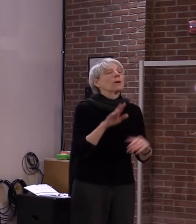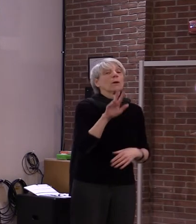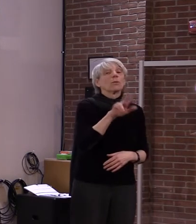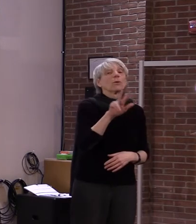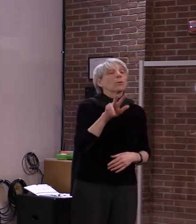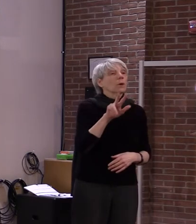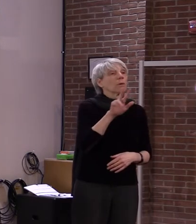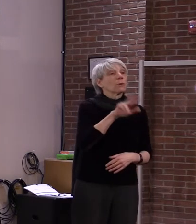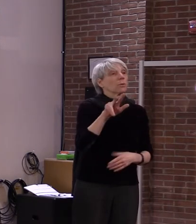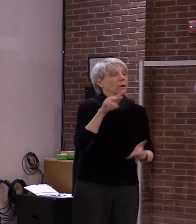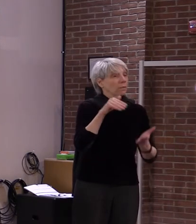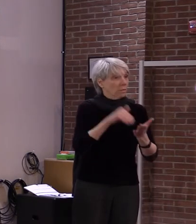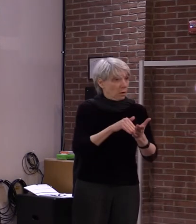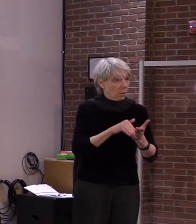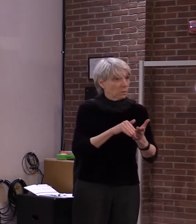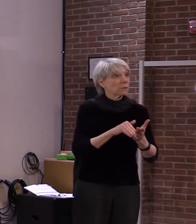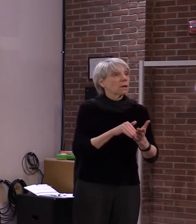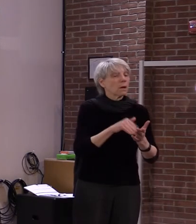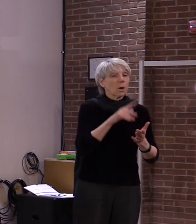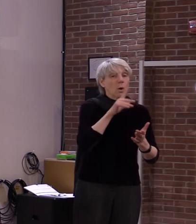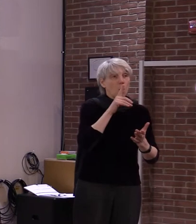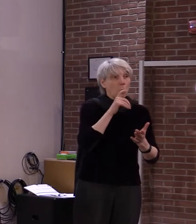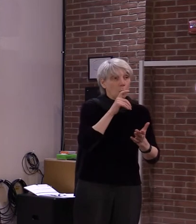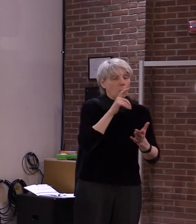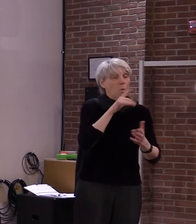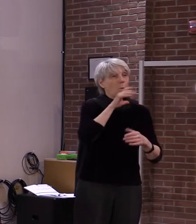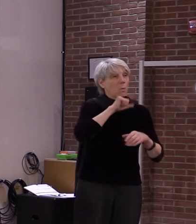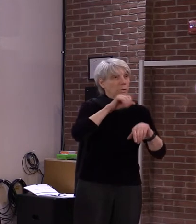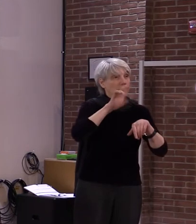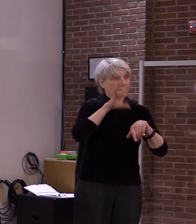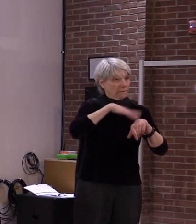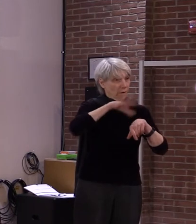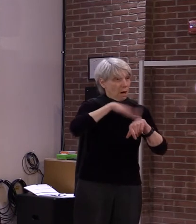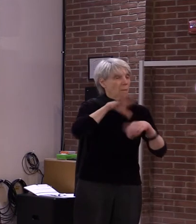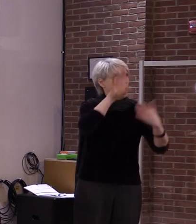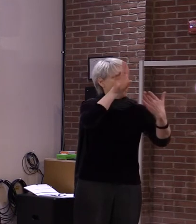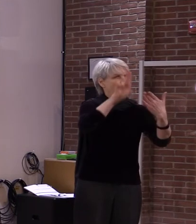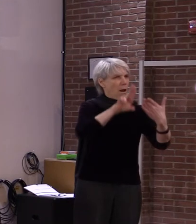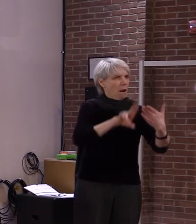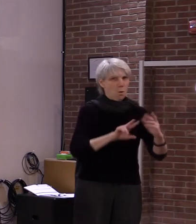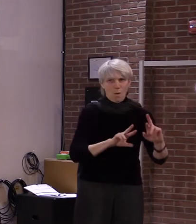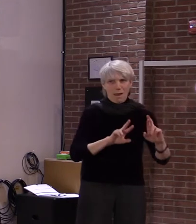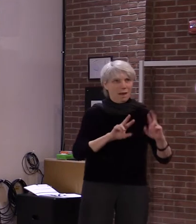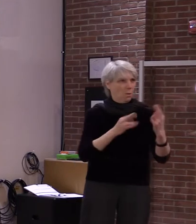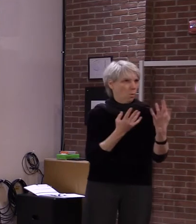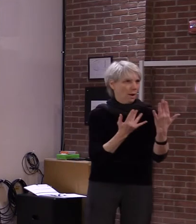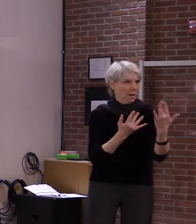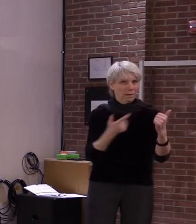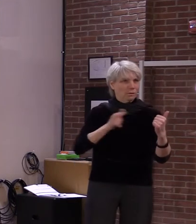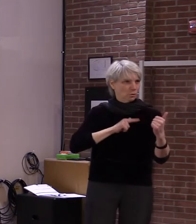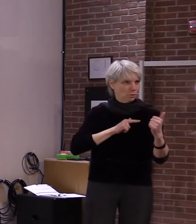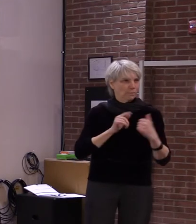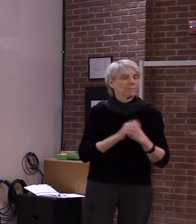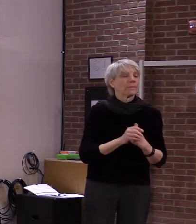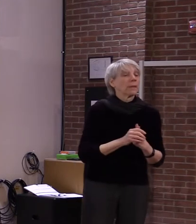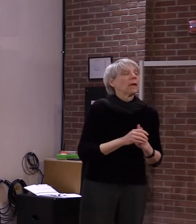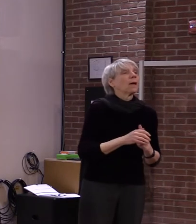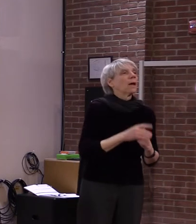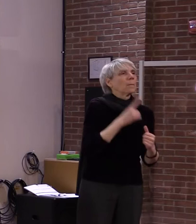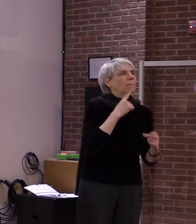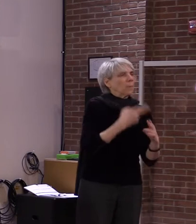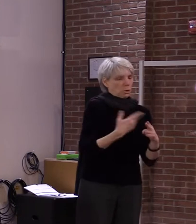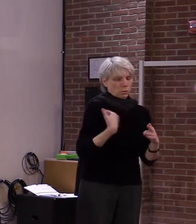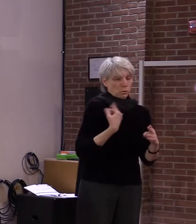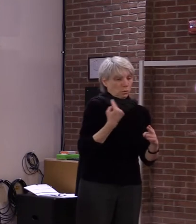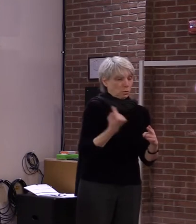100 have registered so far as i've mentioned earlier in the week we've added clinic clinics